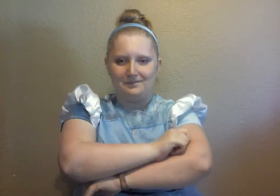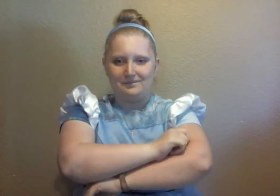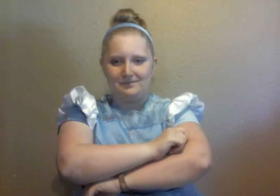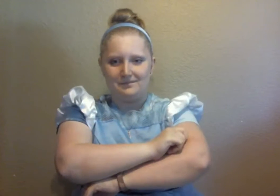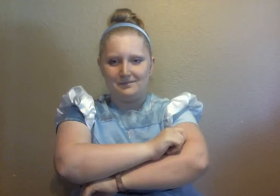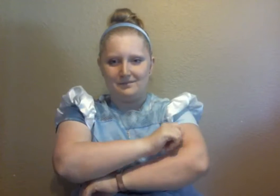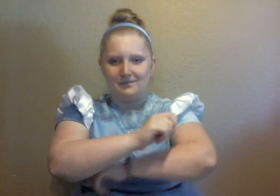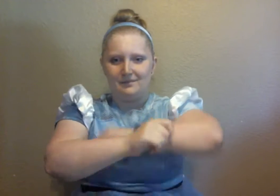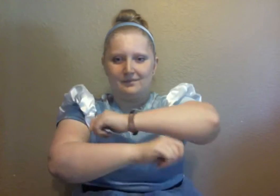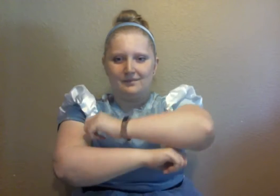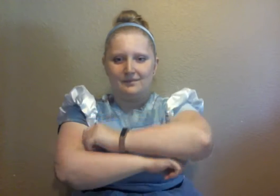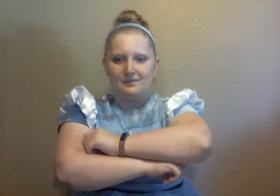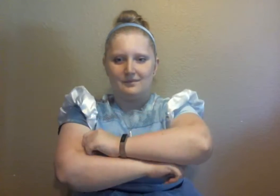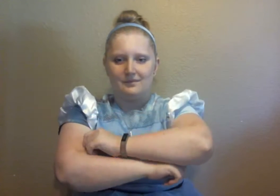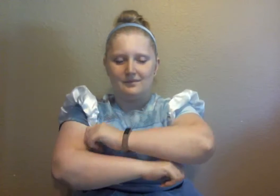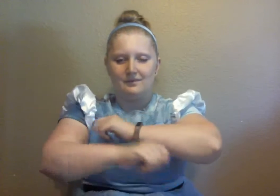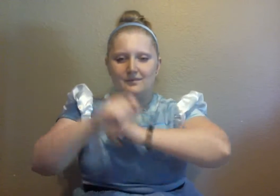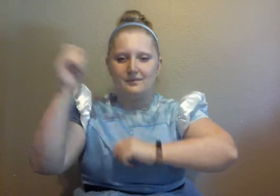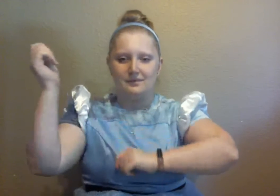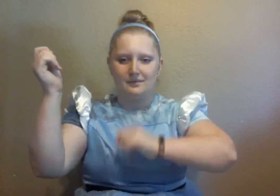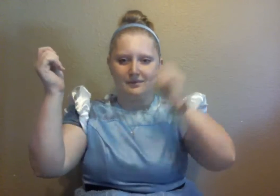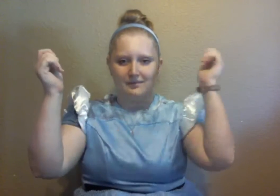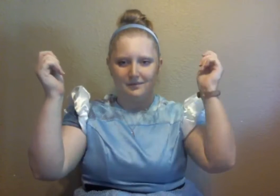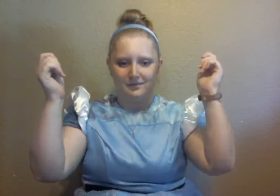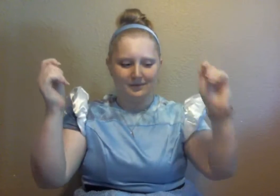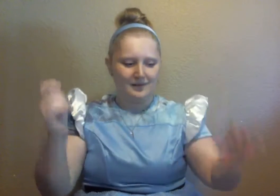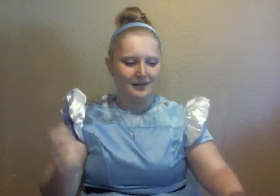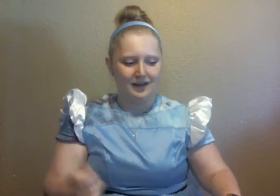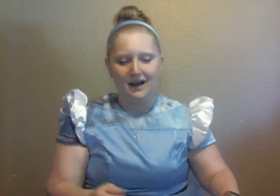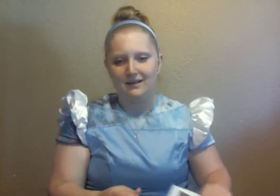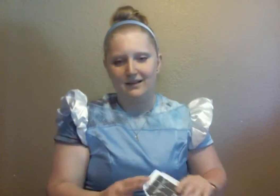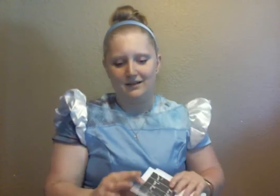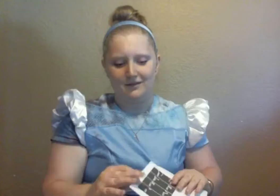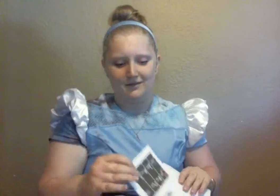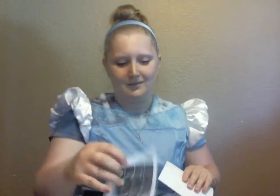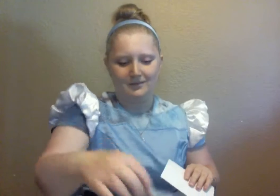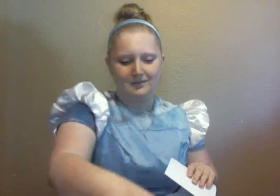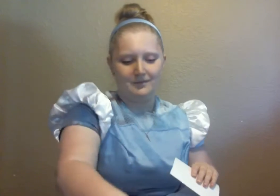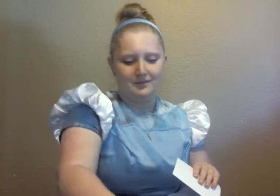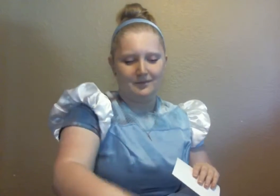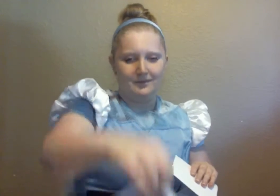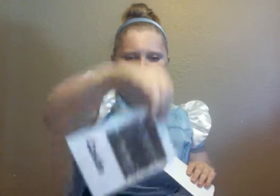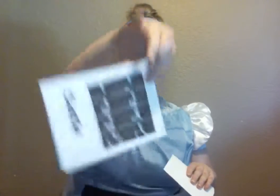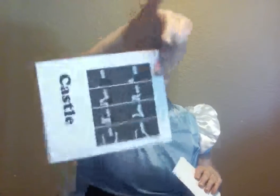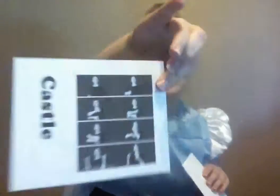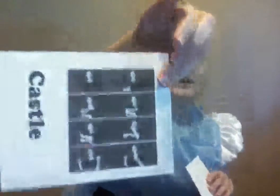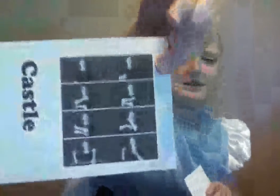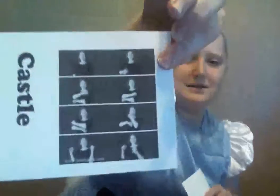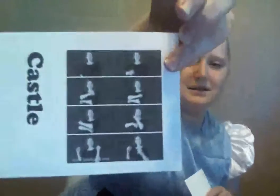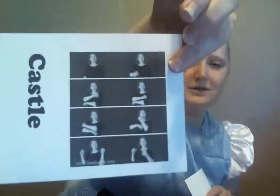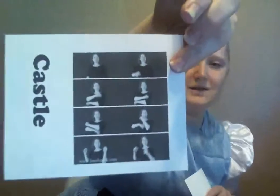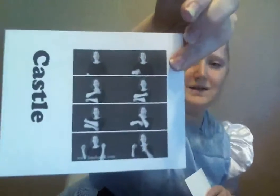Castle. just like